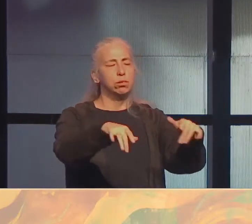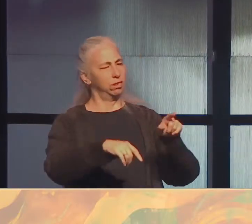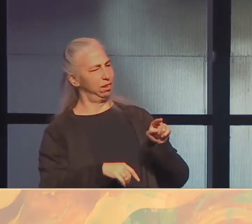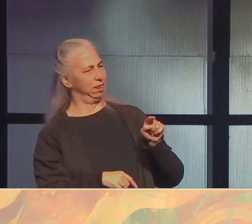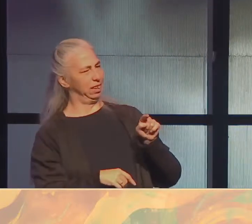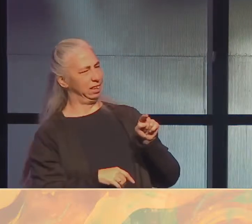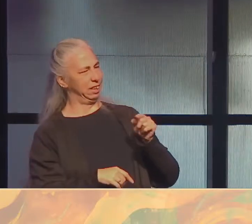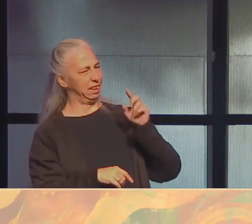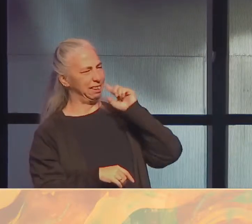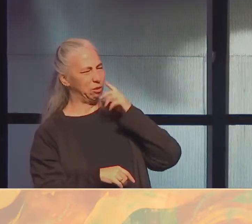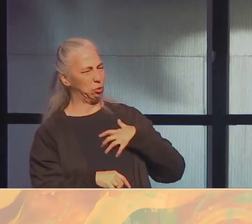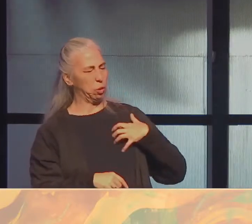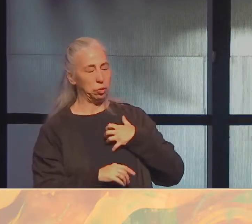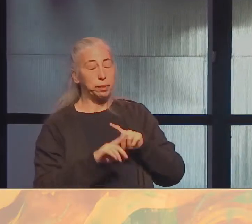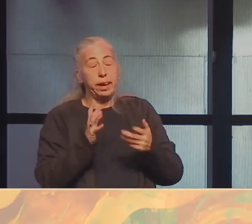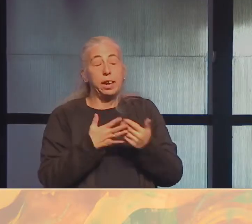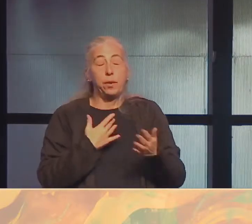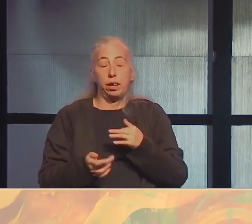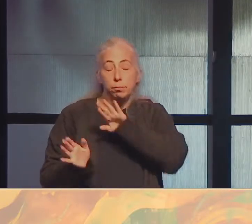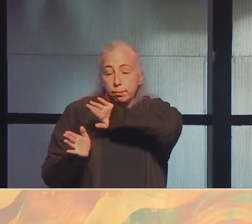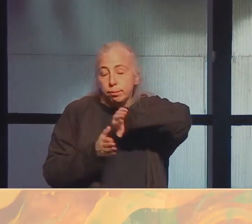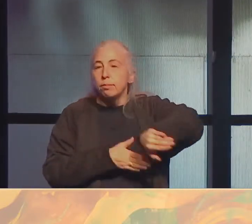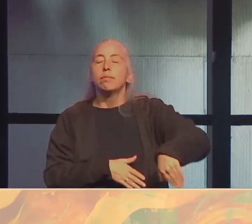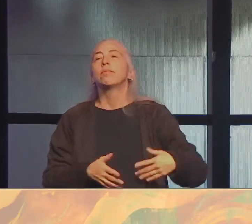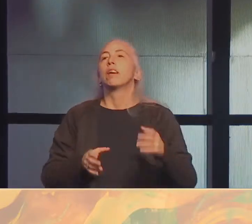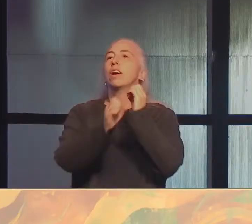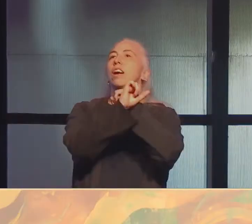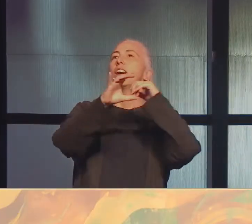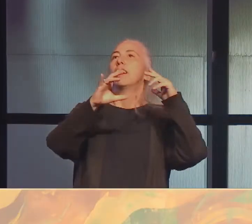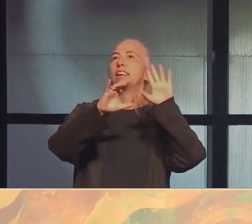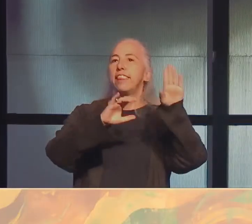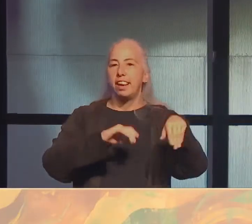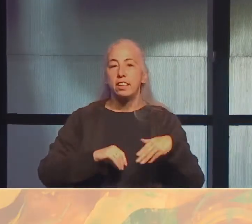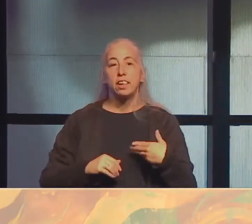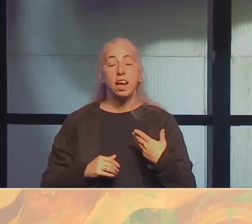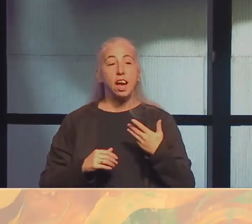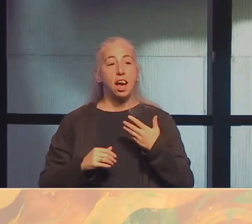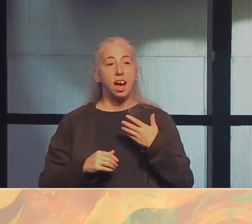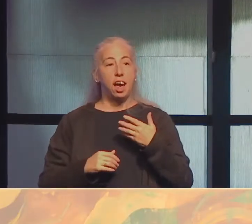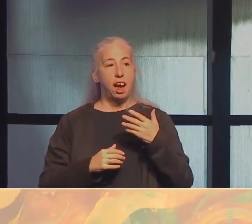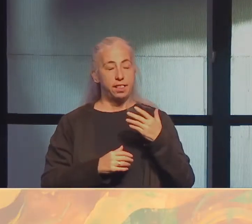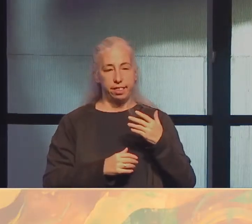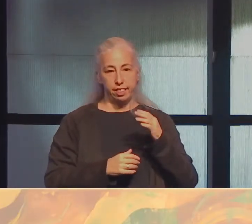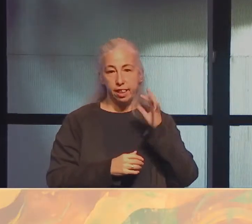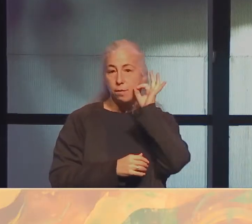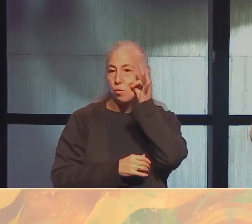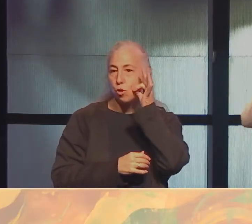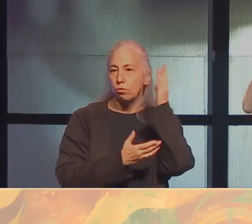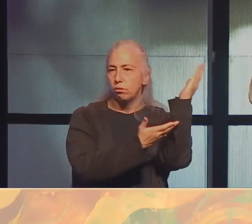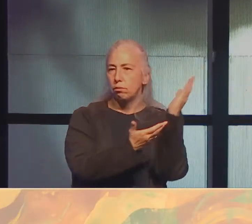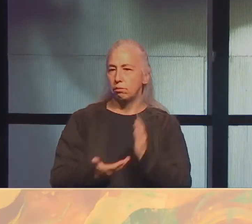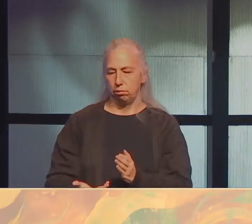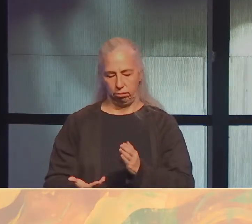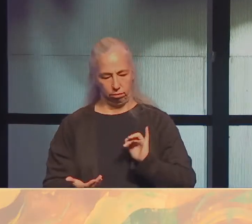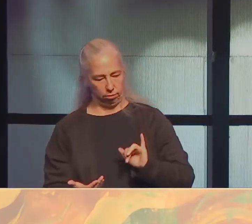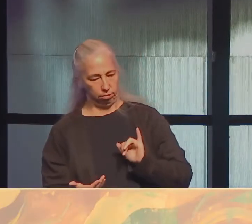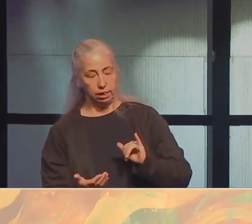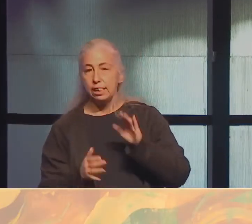sounds disgusting, but whatever, okay? And this is its fruit. They brought back some fruit with it. It's this